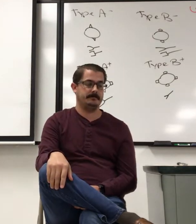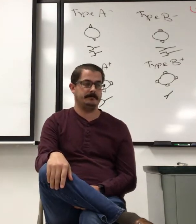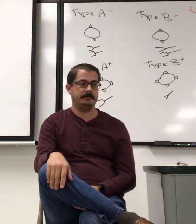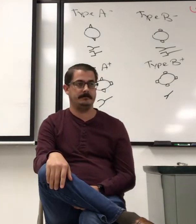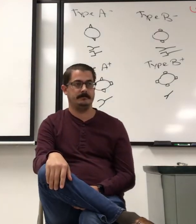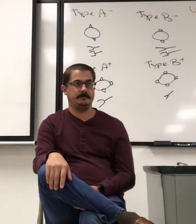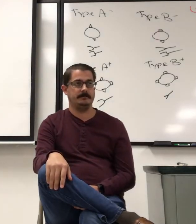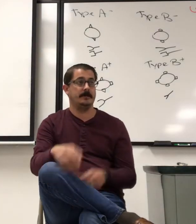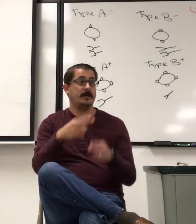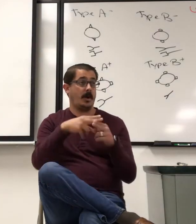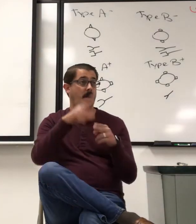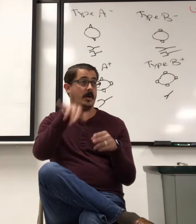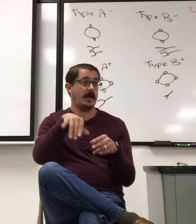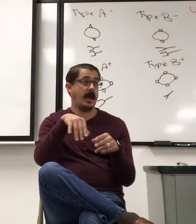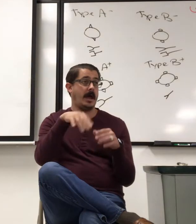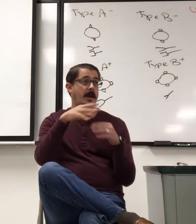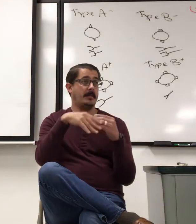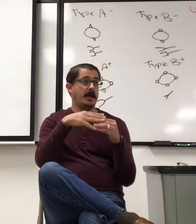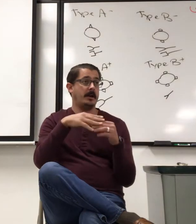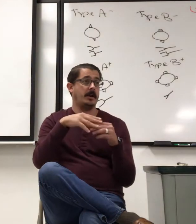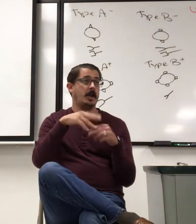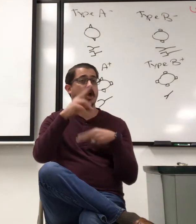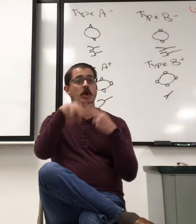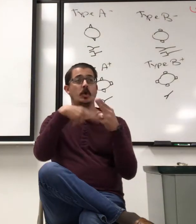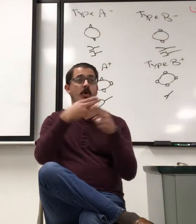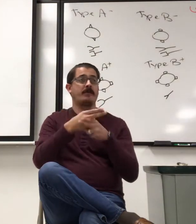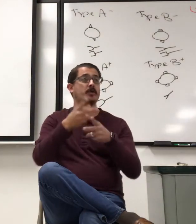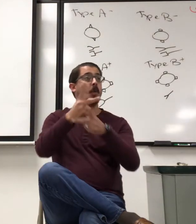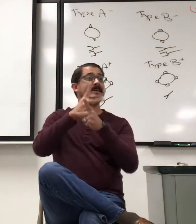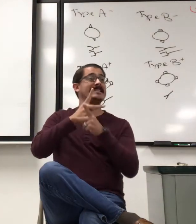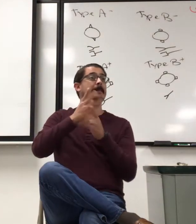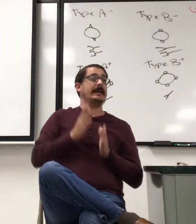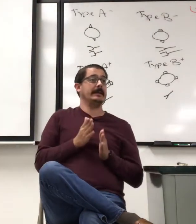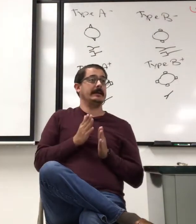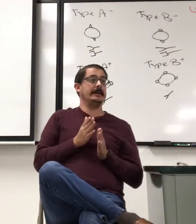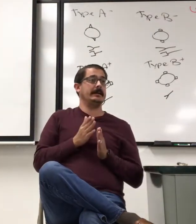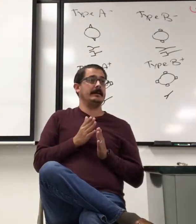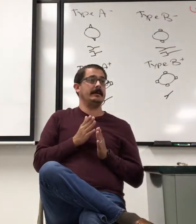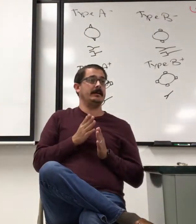So they call this blood type the universal recipient.